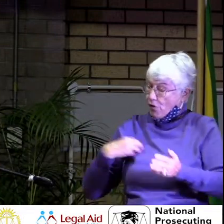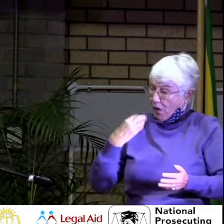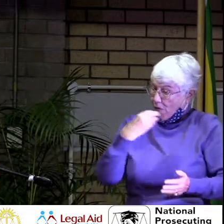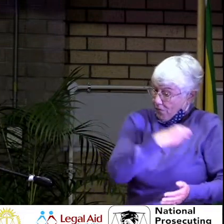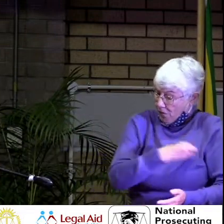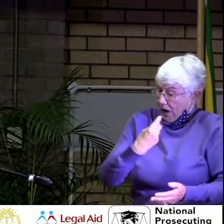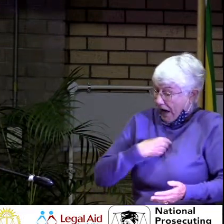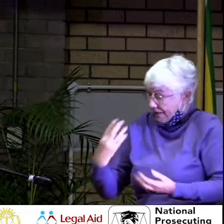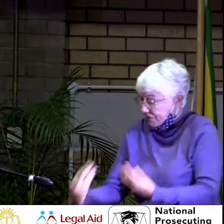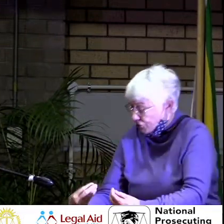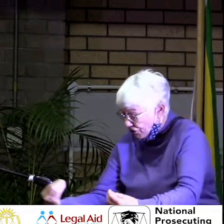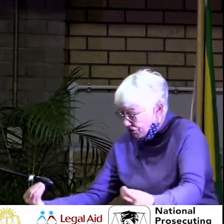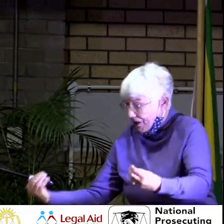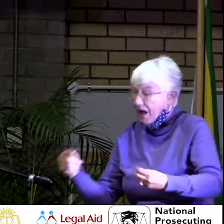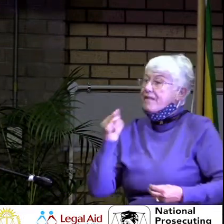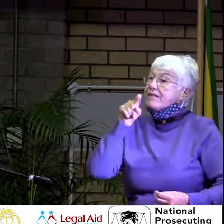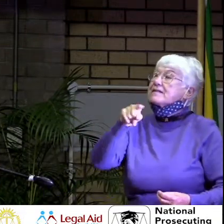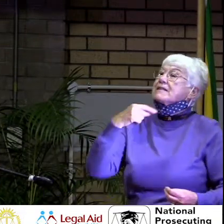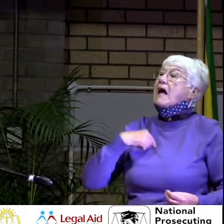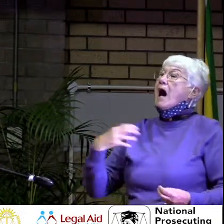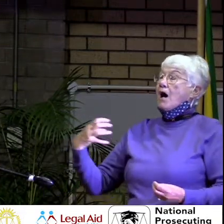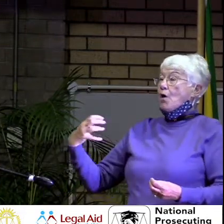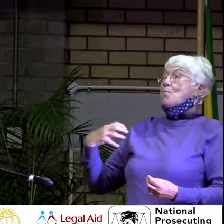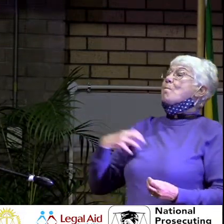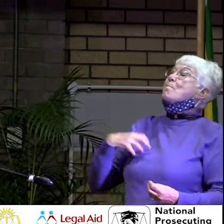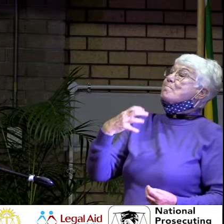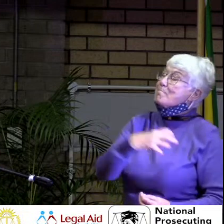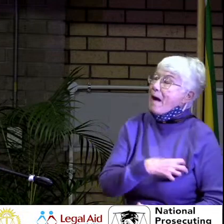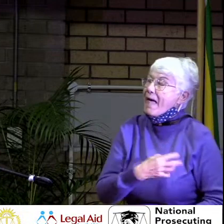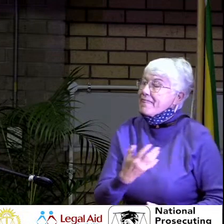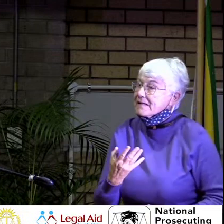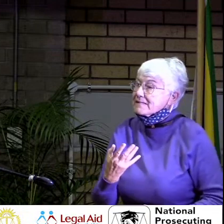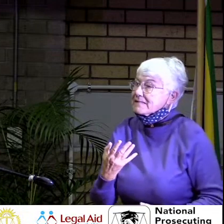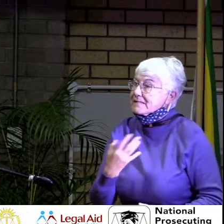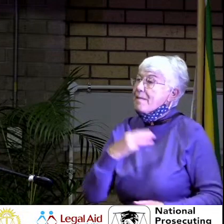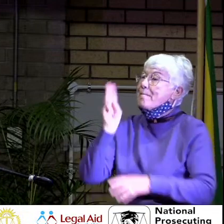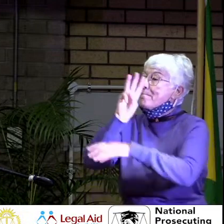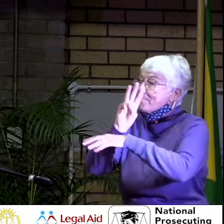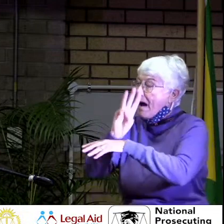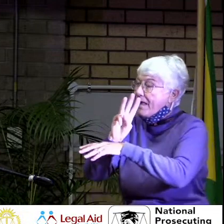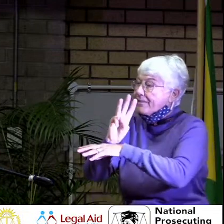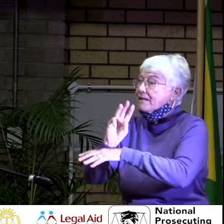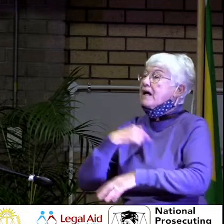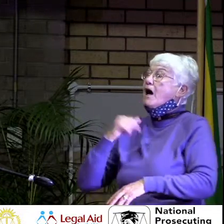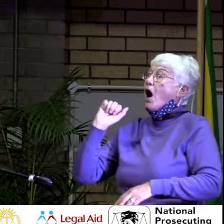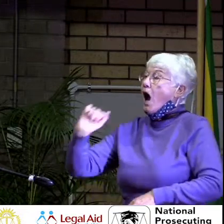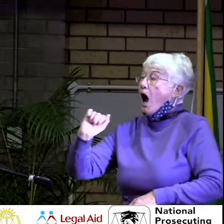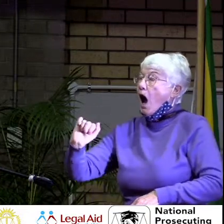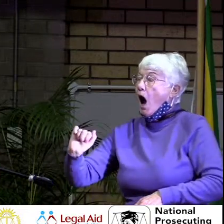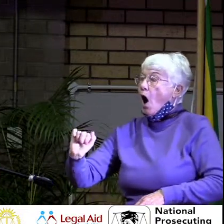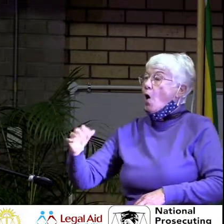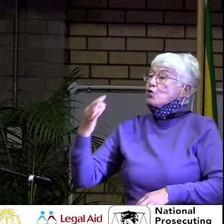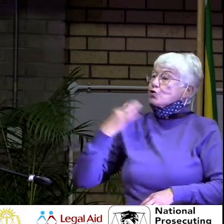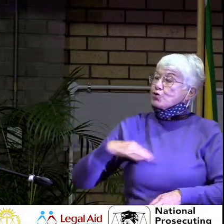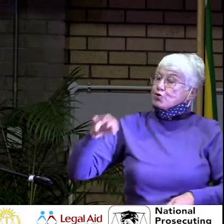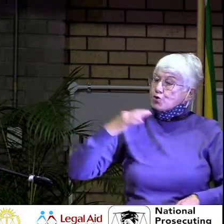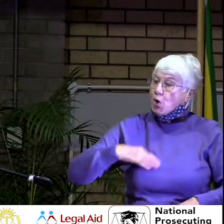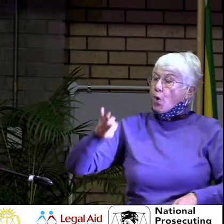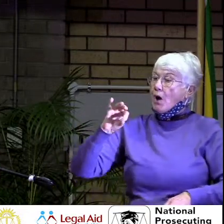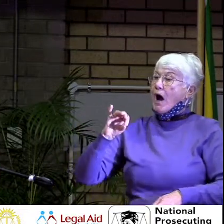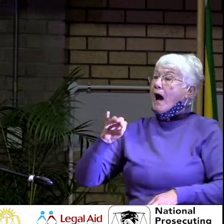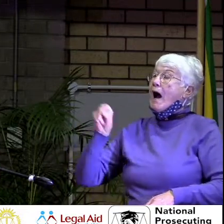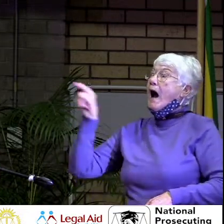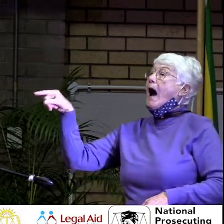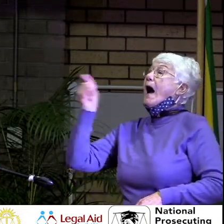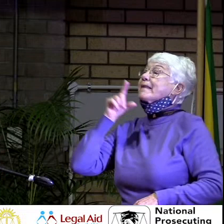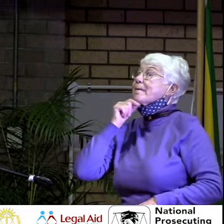ma's, ons dogters en ons kinders. So definitely as men, we need to